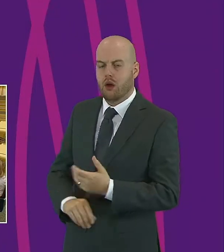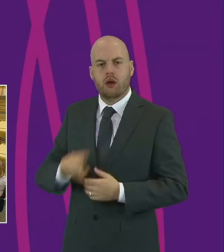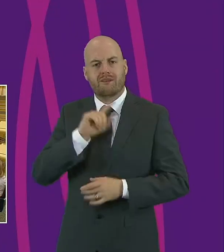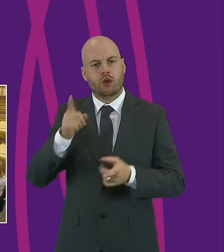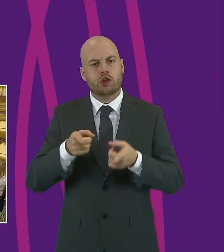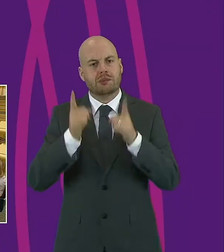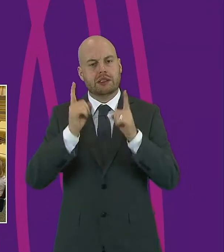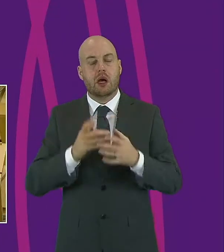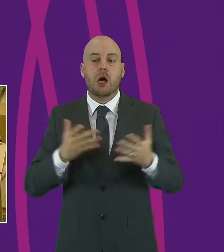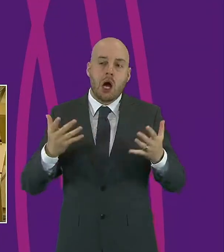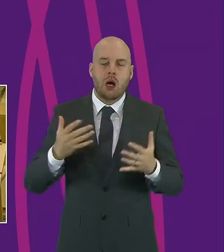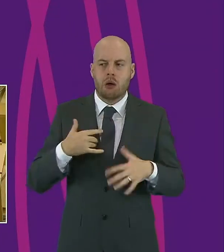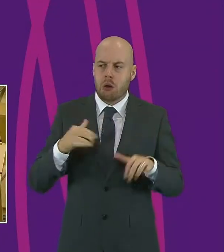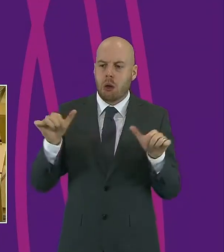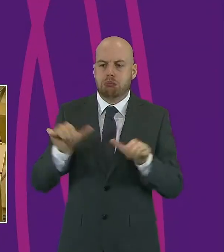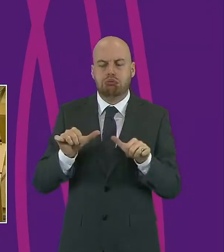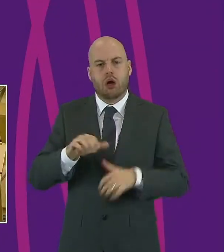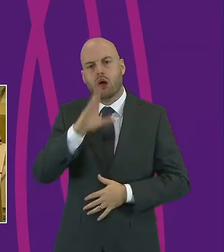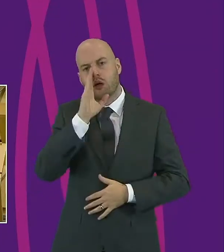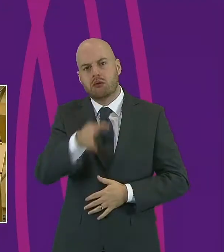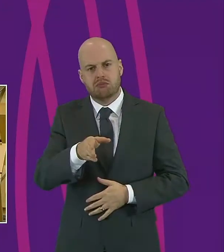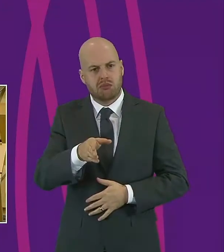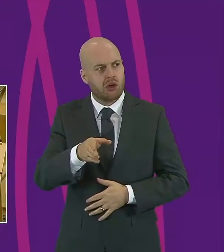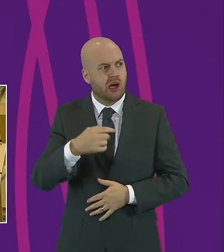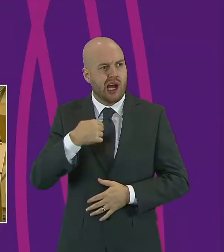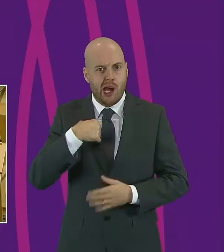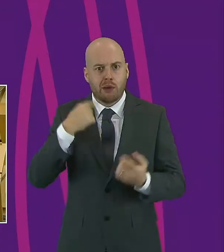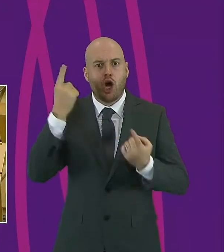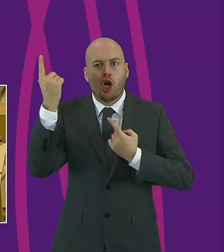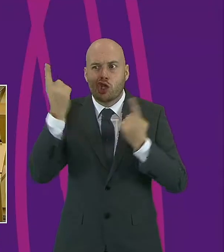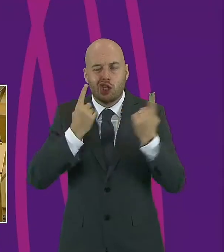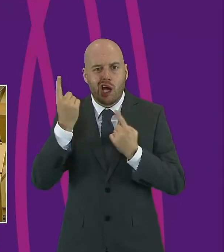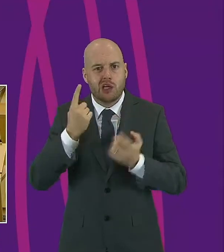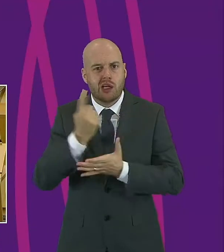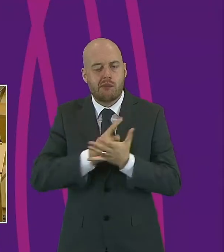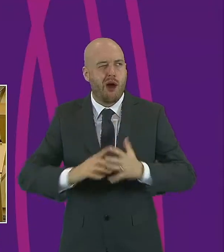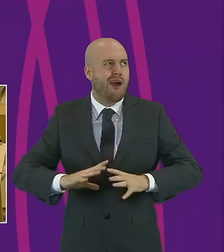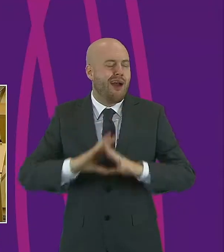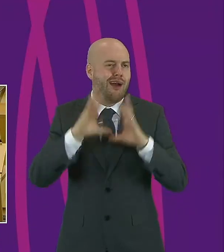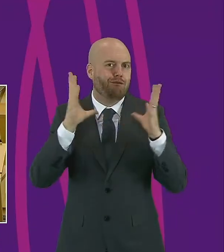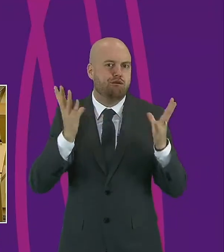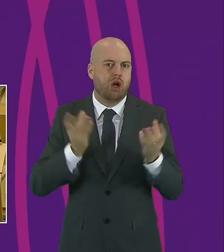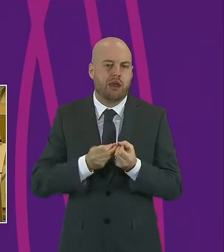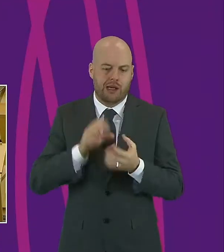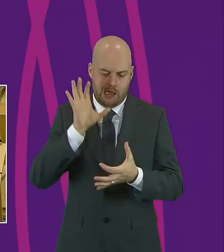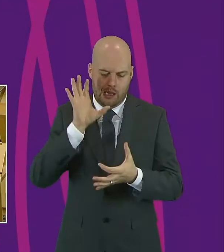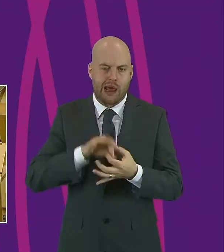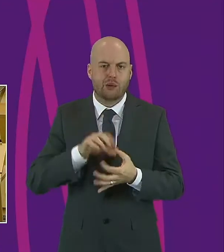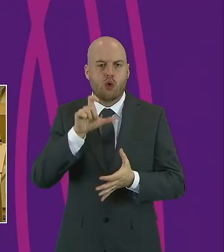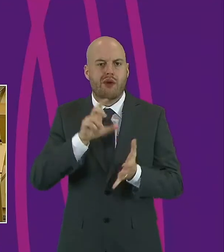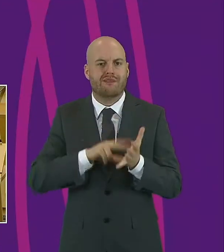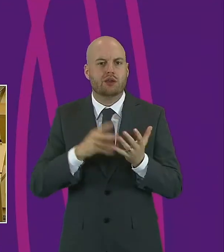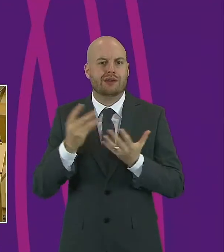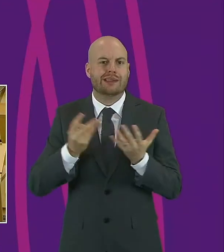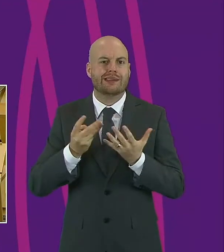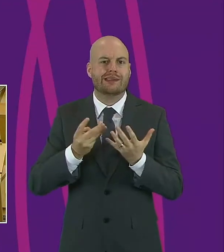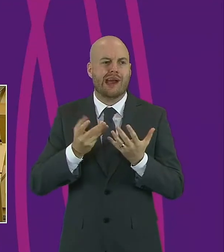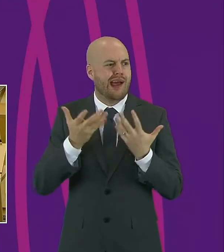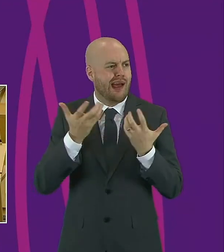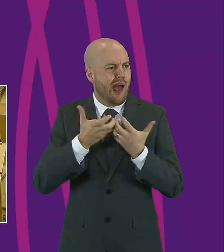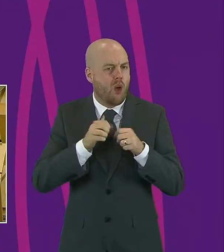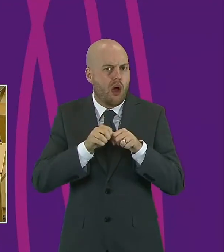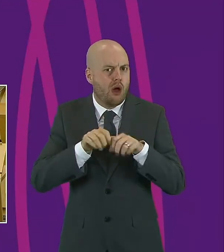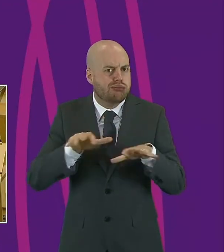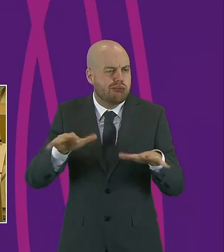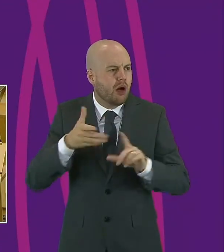Patrick Harvey's central question there, am I concerned? I am concerned about every aspect of this virus and how it transmits, and we monitor very